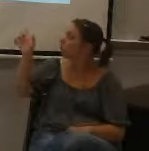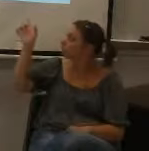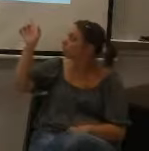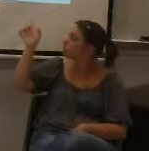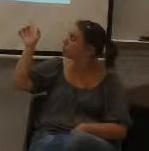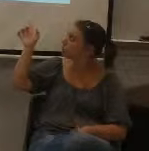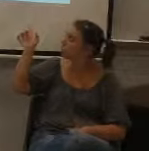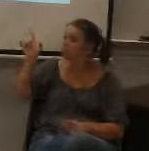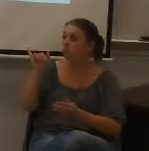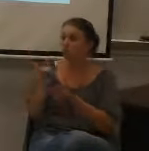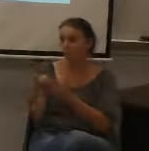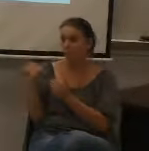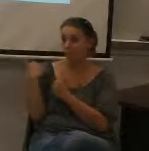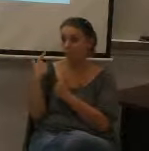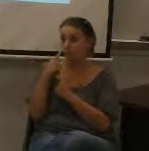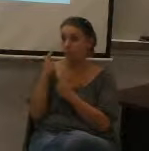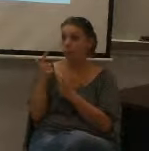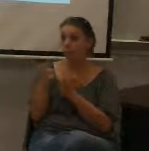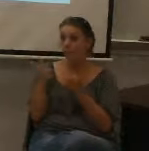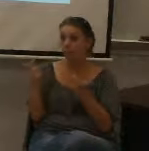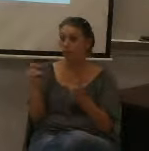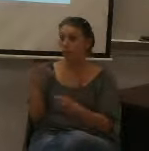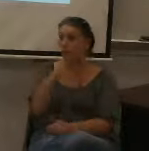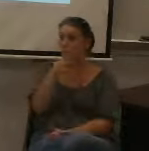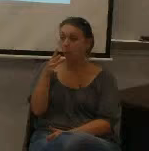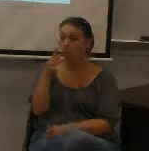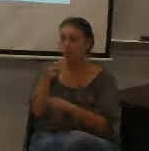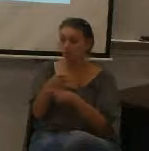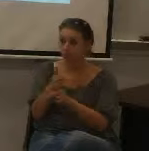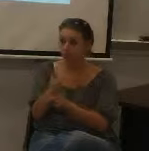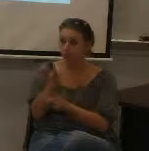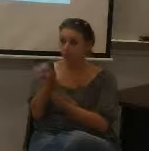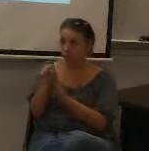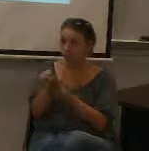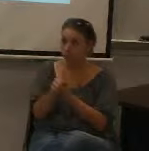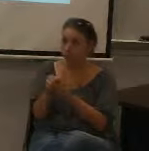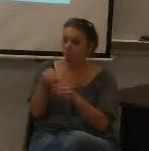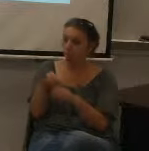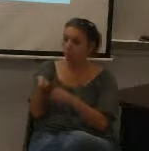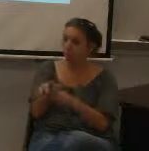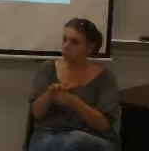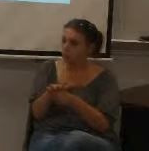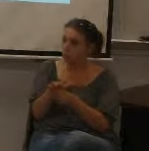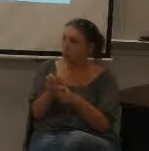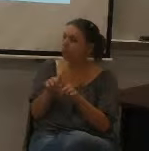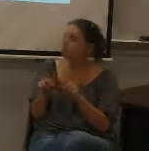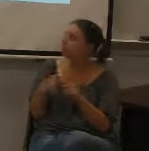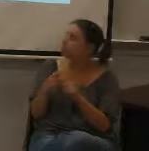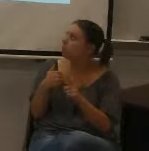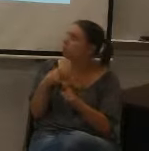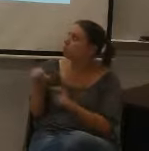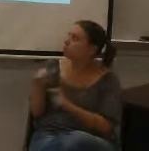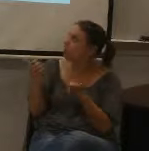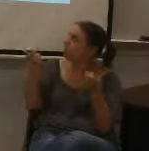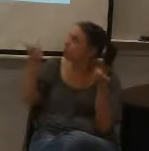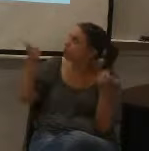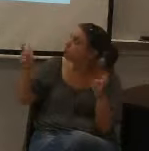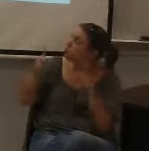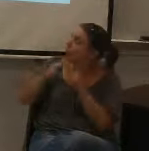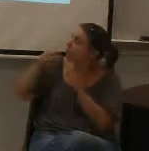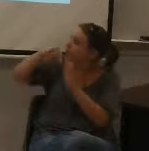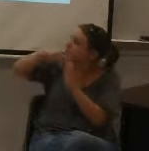good portion of the agricultural production of the states that are in this region. But then there are some other large and very